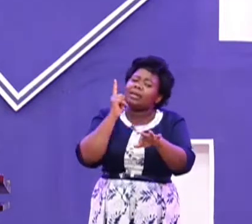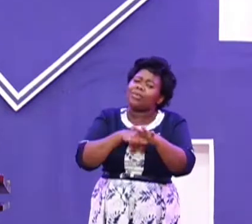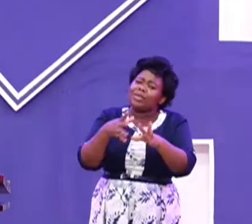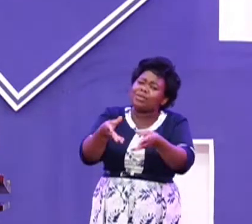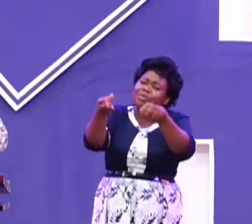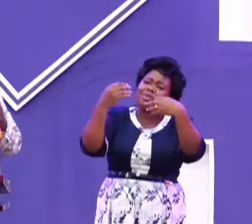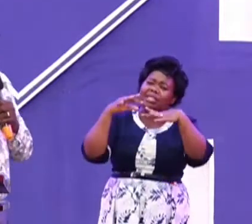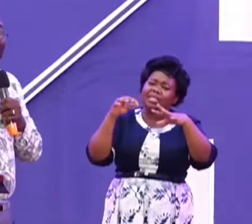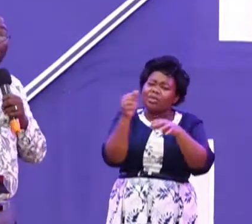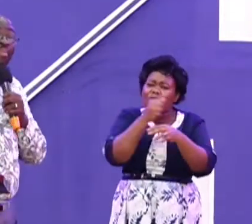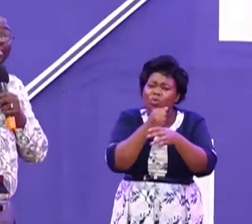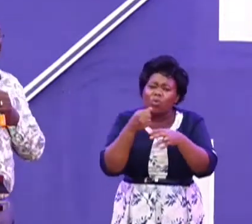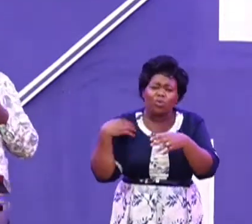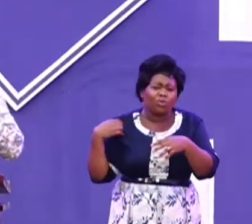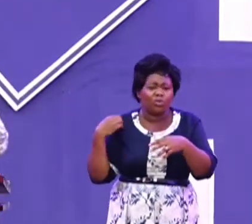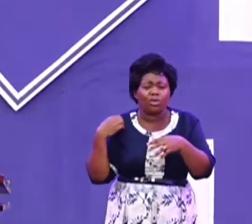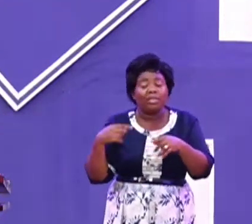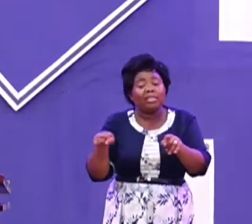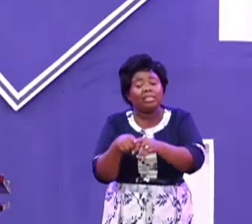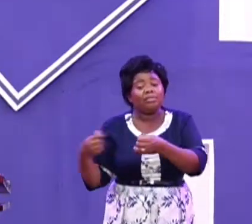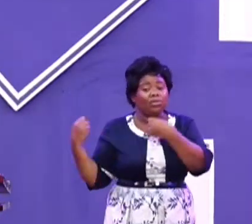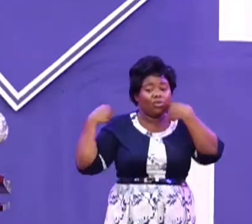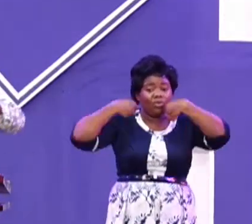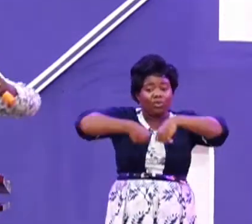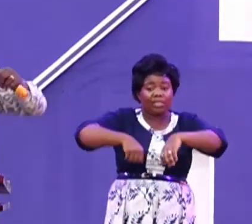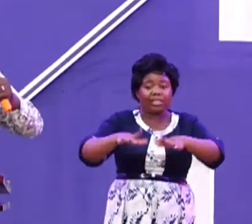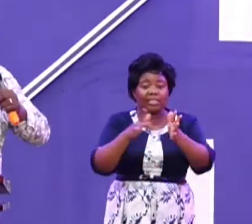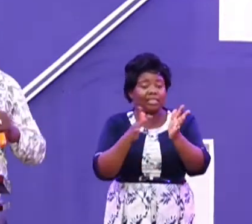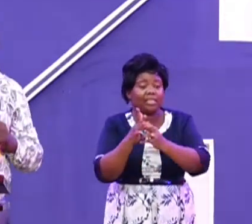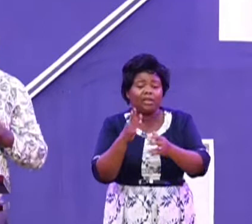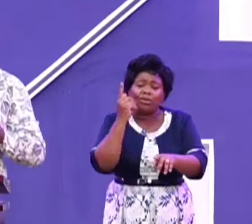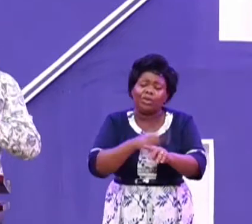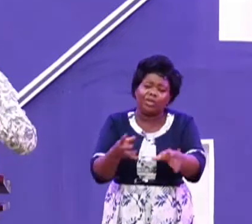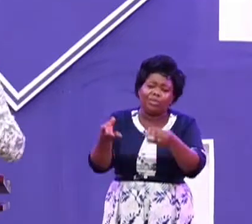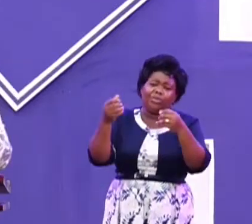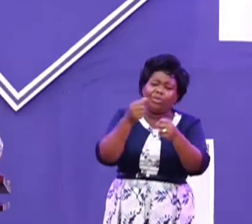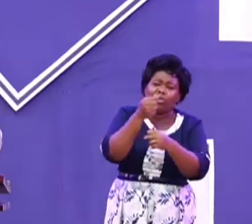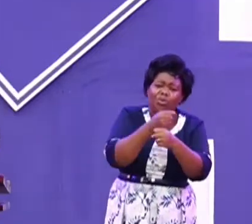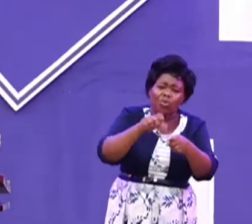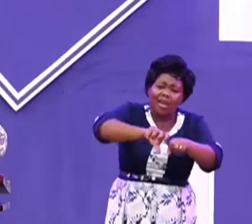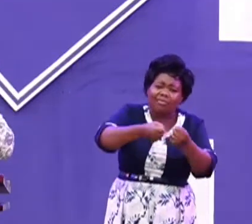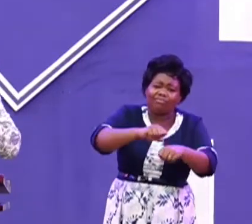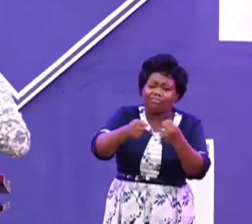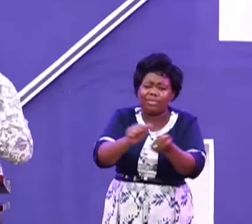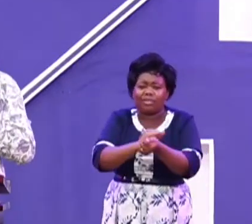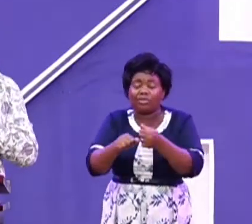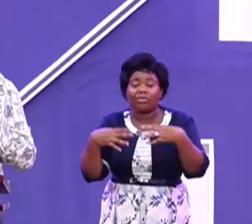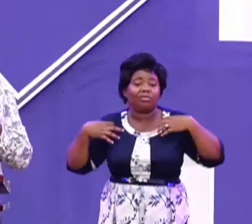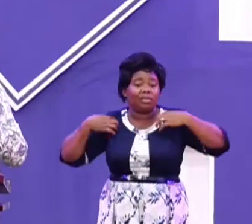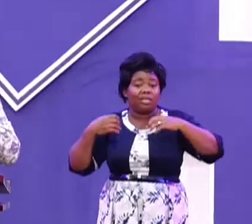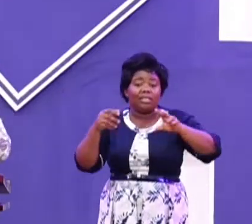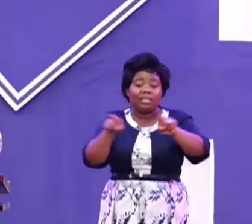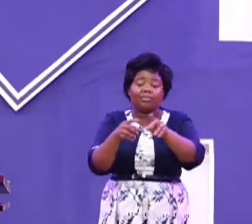Now, if you bring the old rugs, you're dressing Jesus. If you bring the torn clothes, it is Jesus